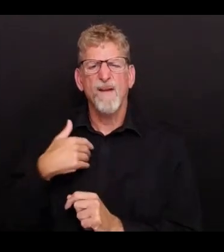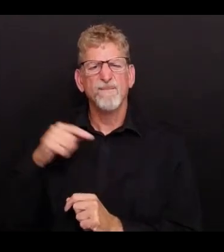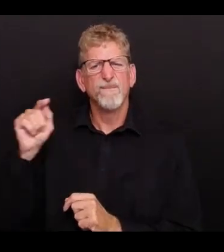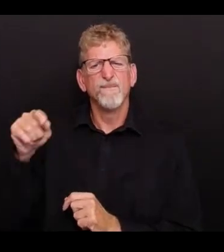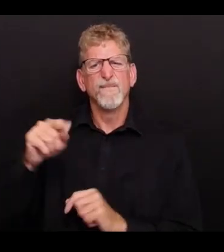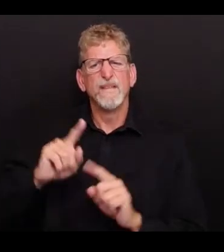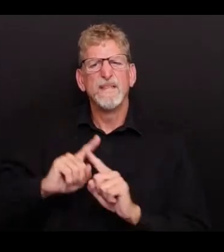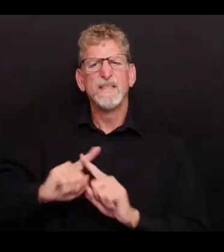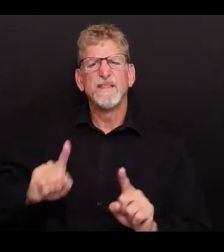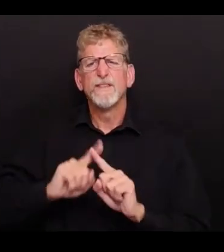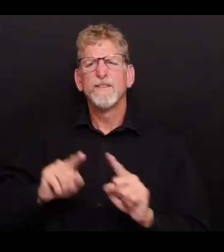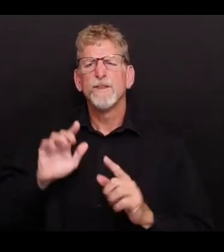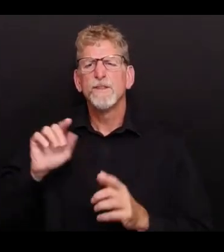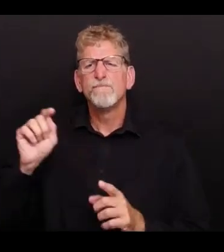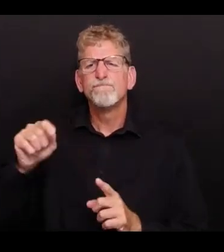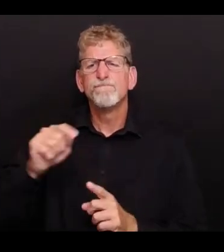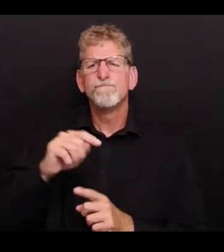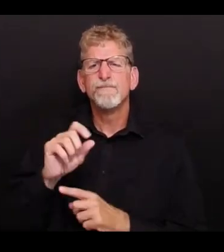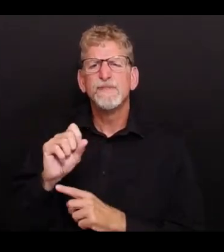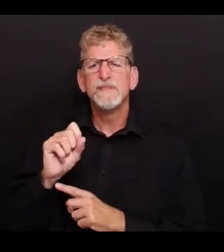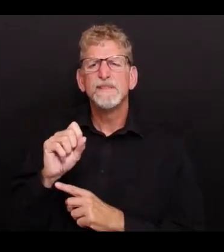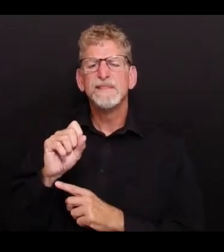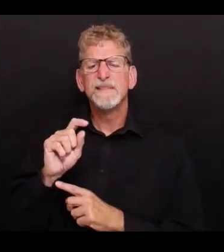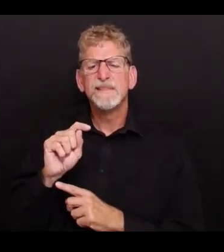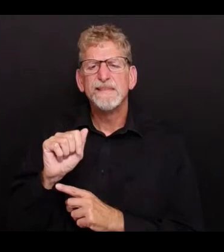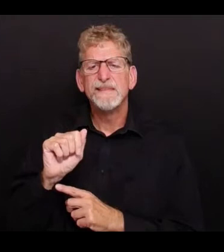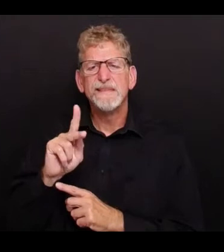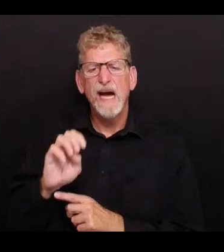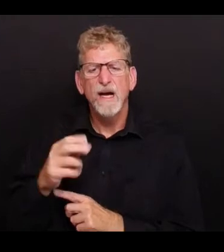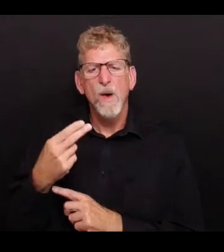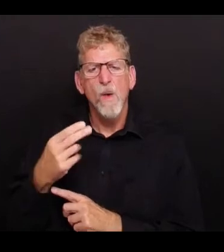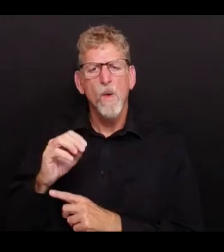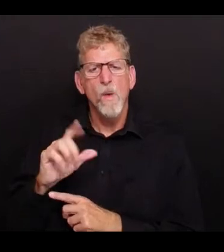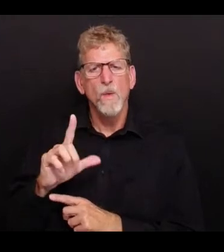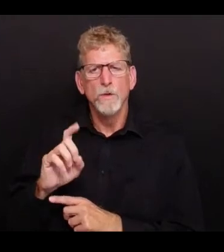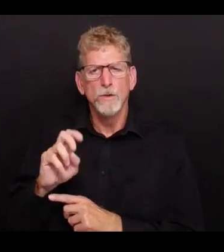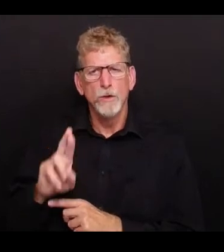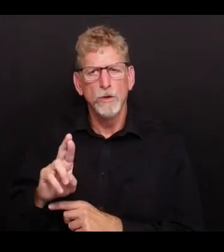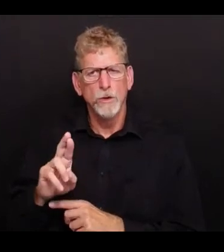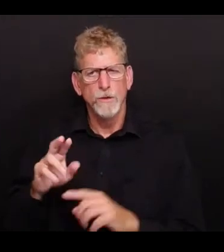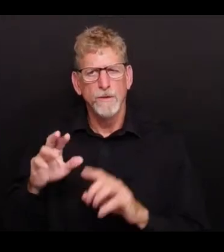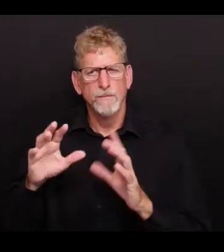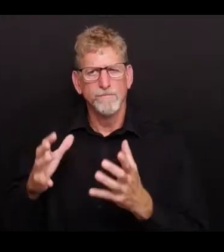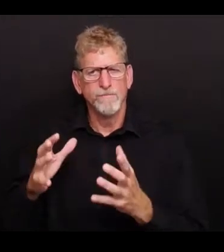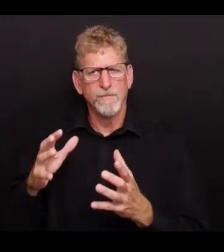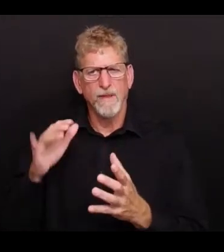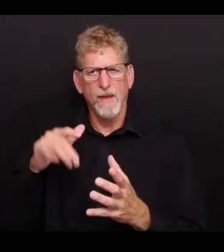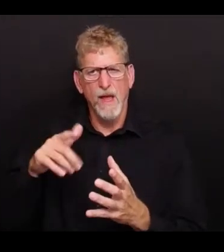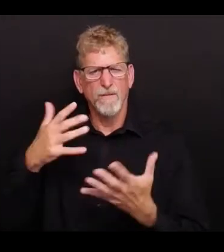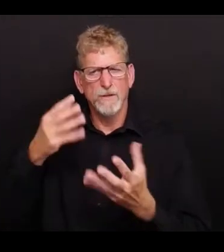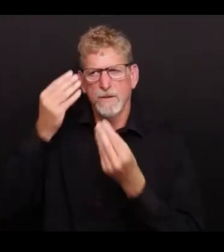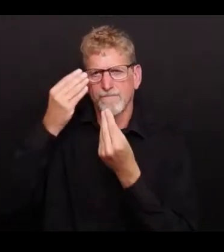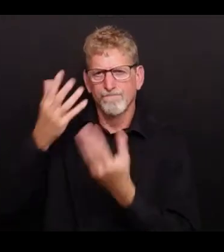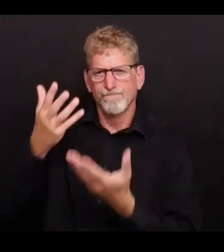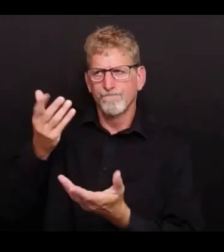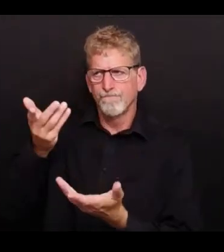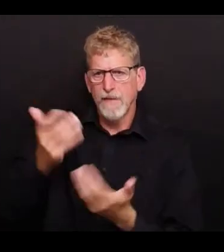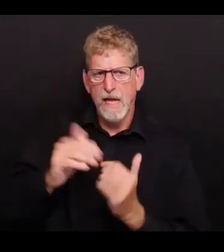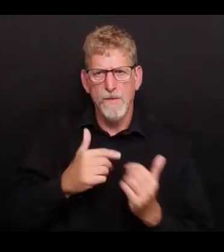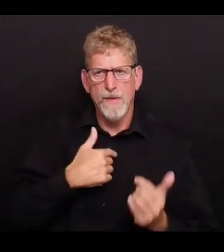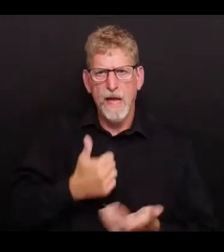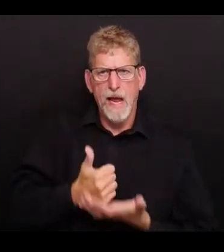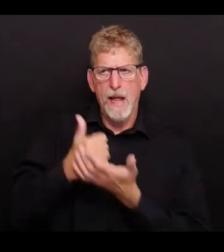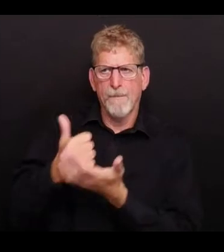data to help inform their ongoing outreach and work at the critical level to help our Minnesota Medicaid enrollees get access to life-saving